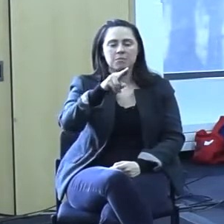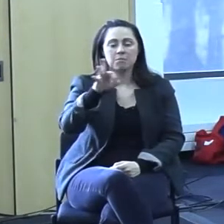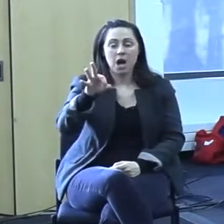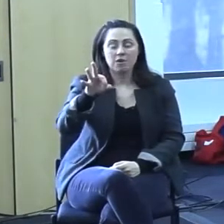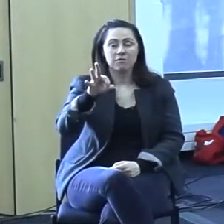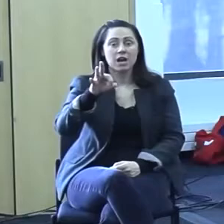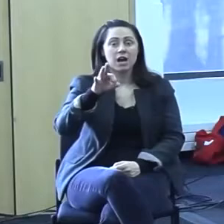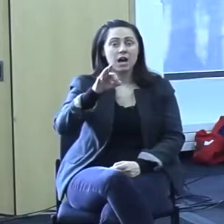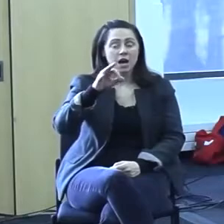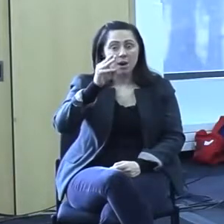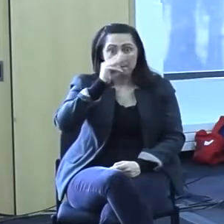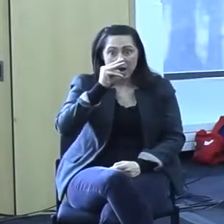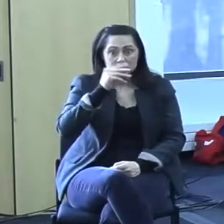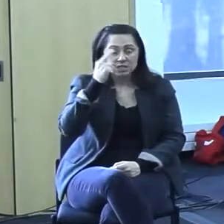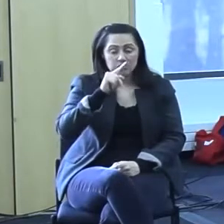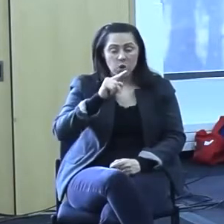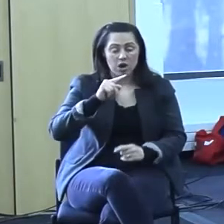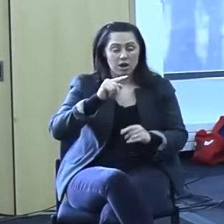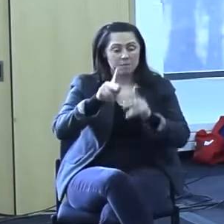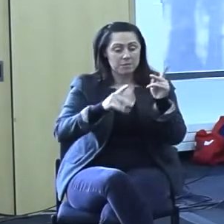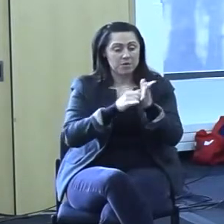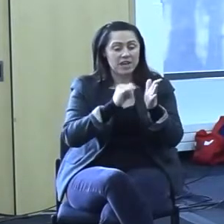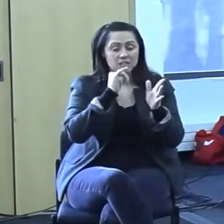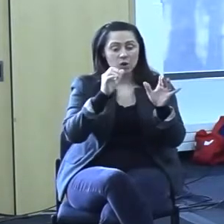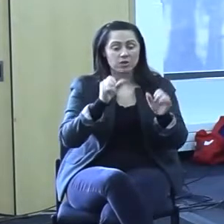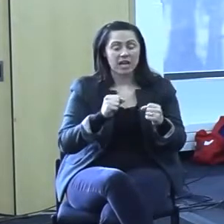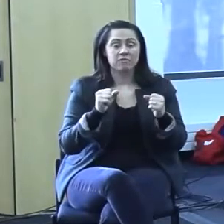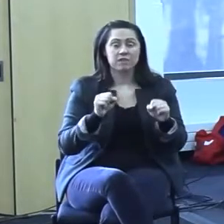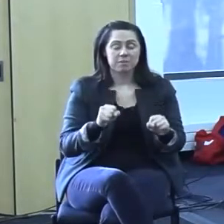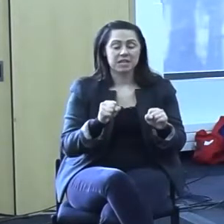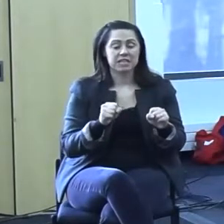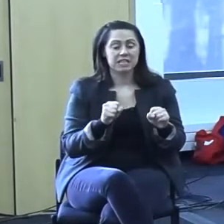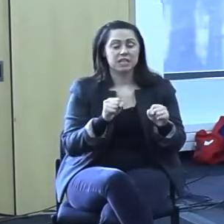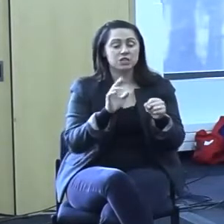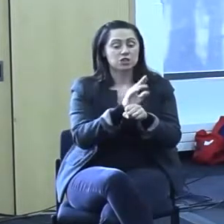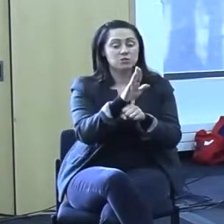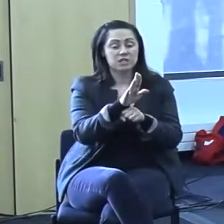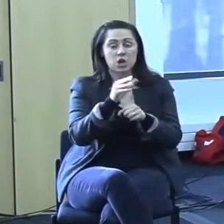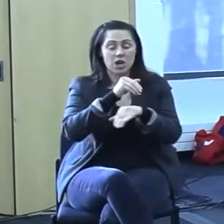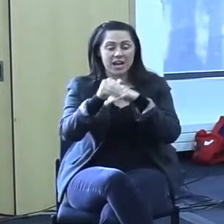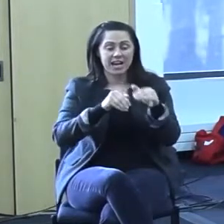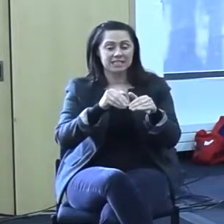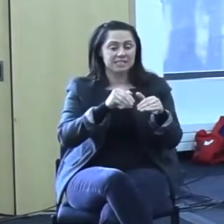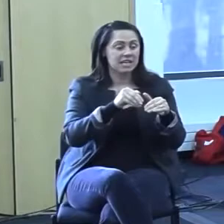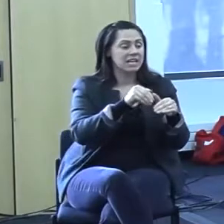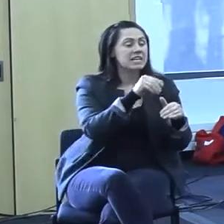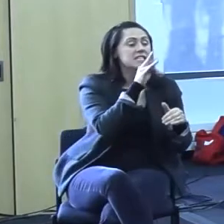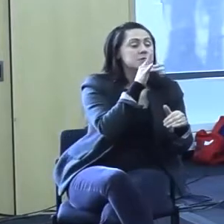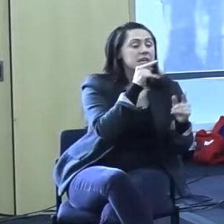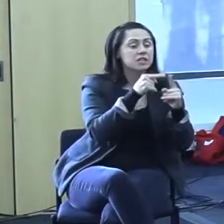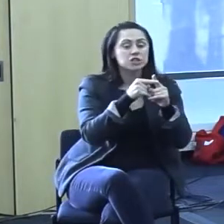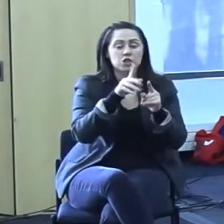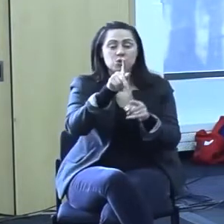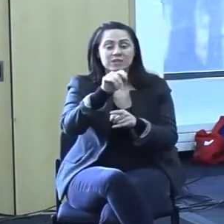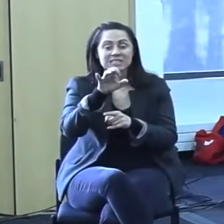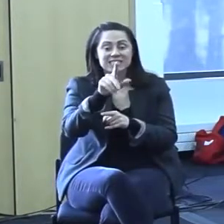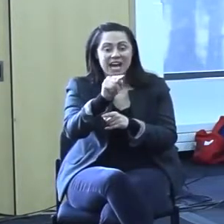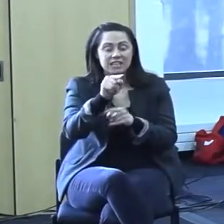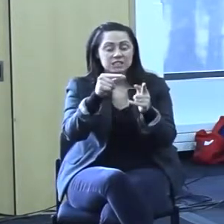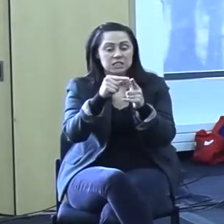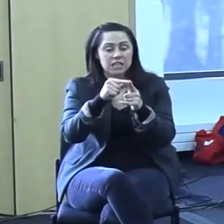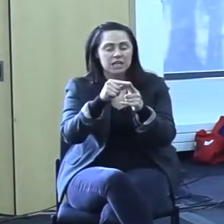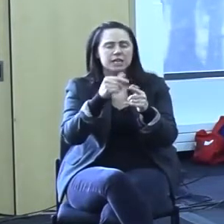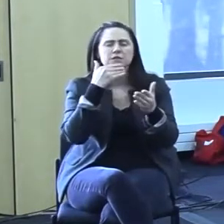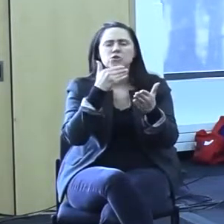who don't have the ability to use their hands. Speech to text is just a great feature for